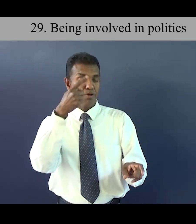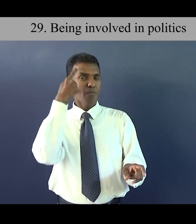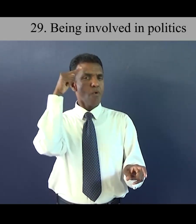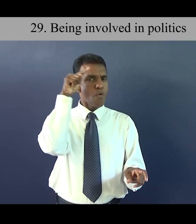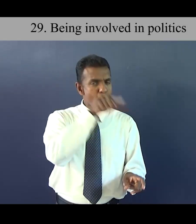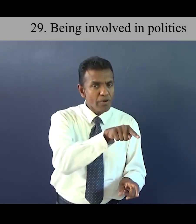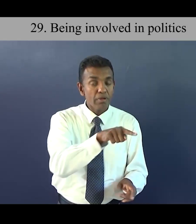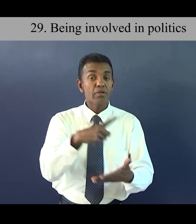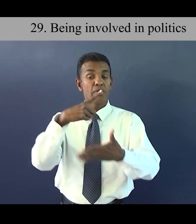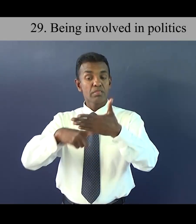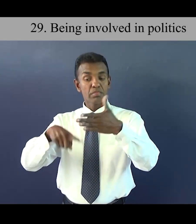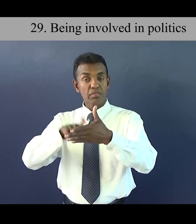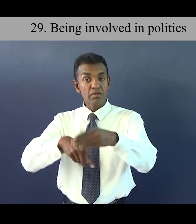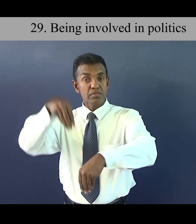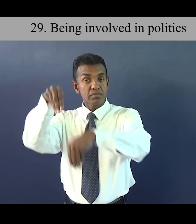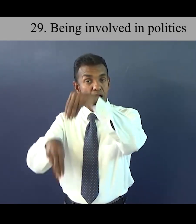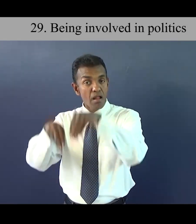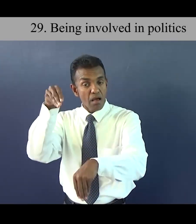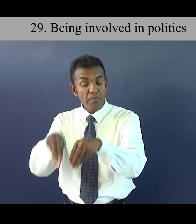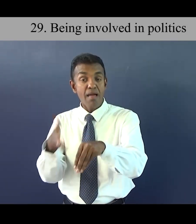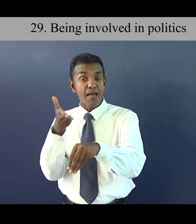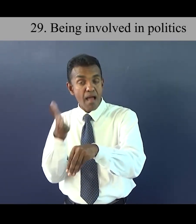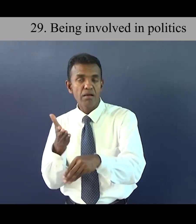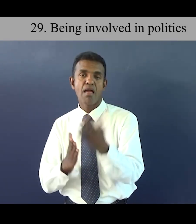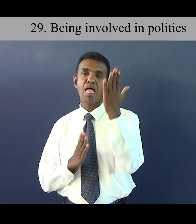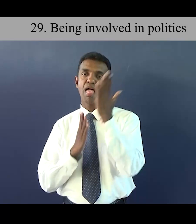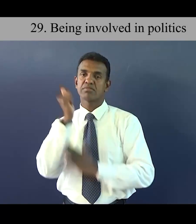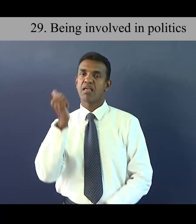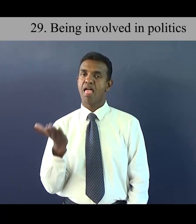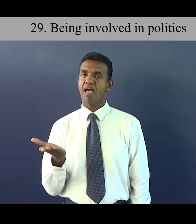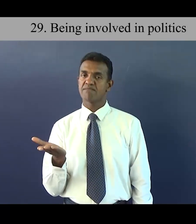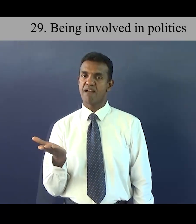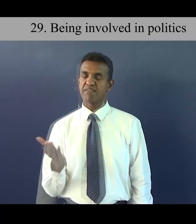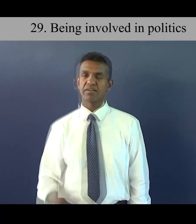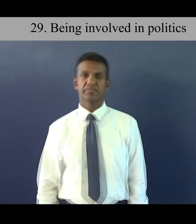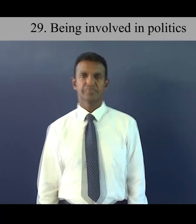making sure voting is easy to do and understand.